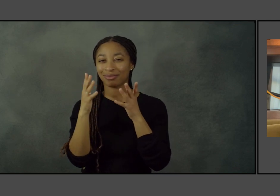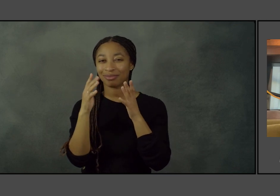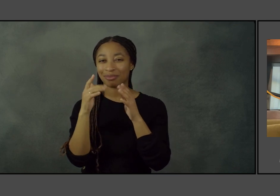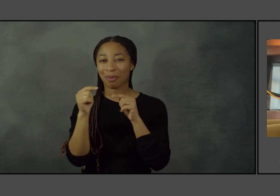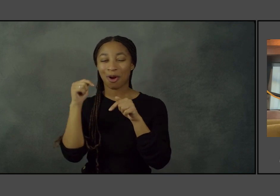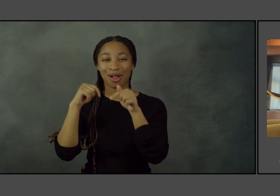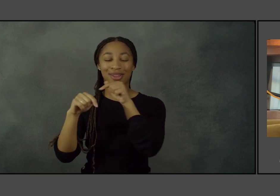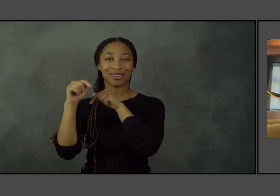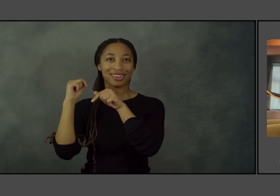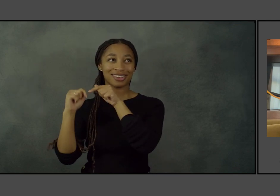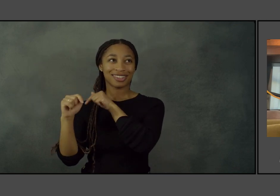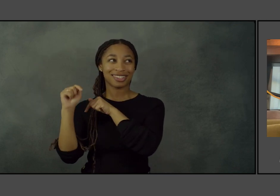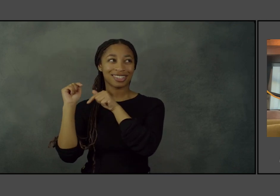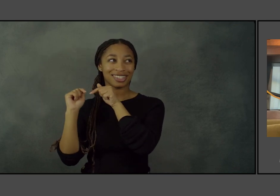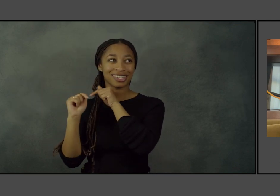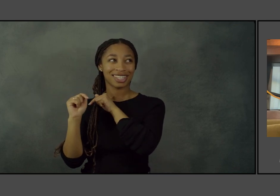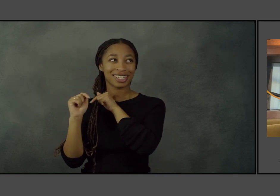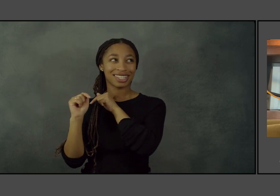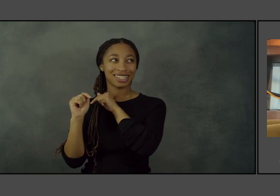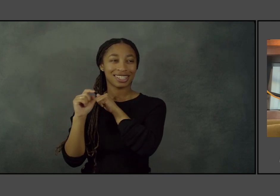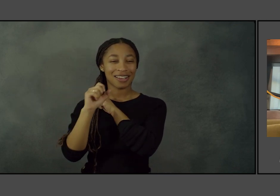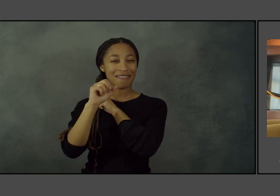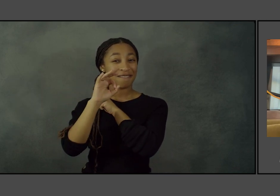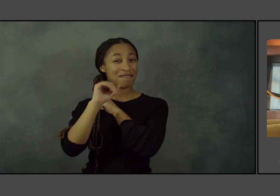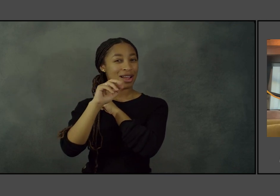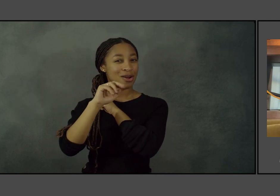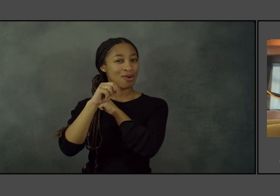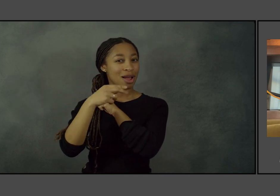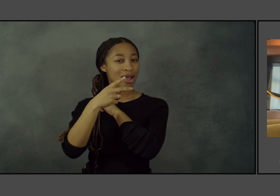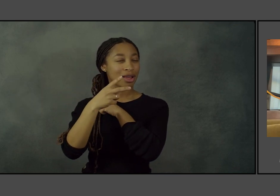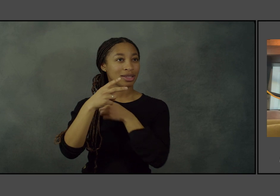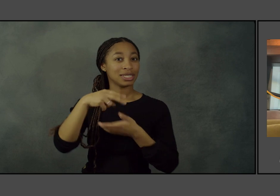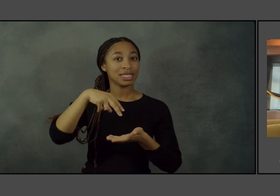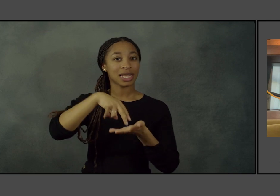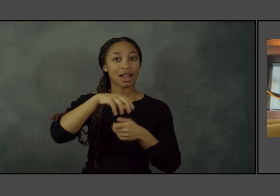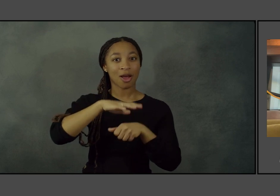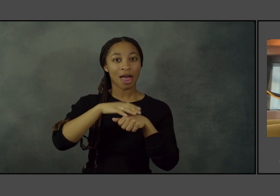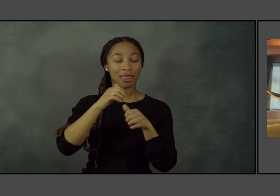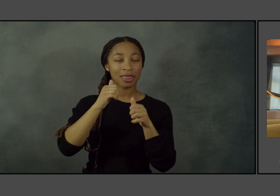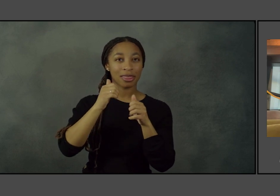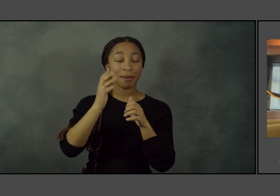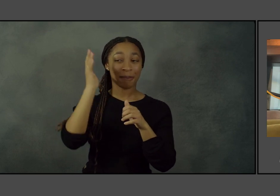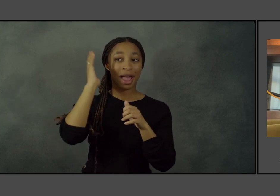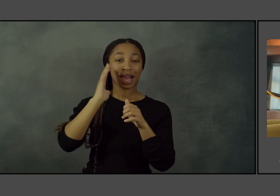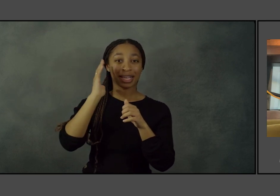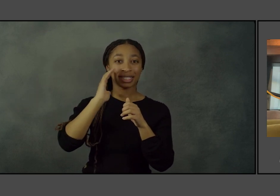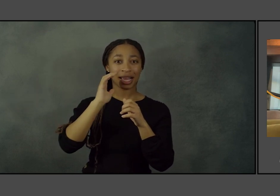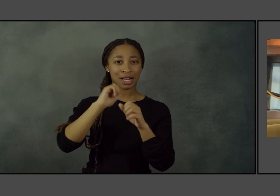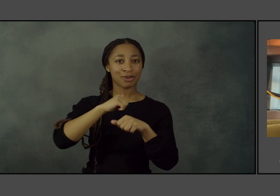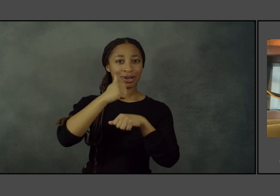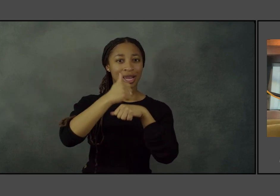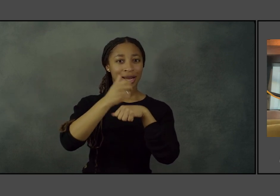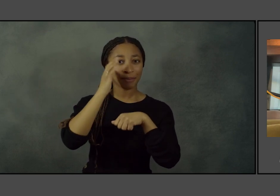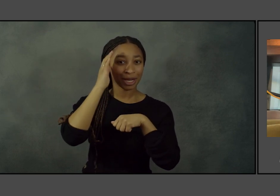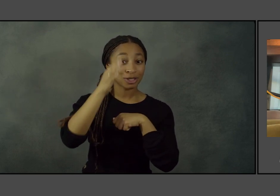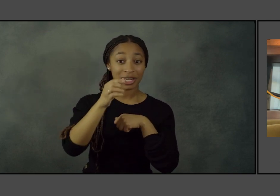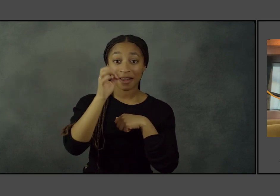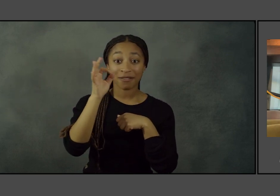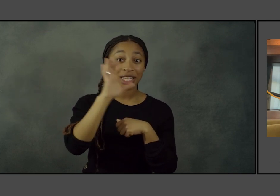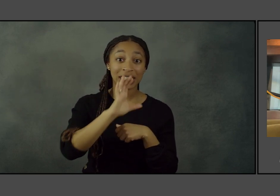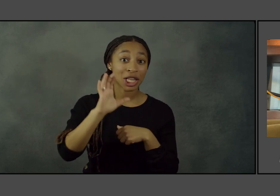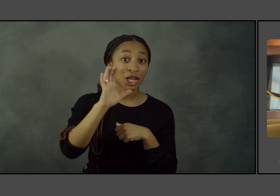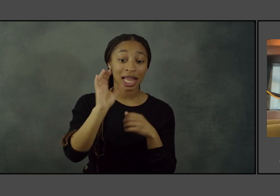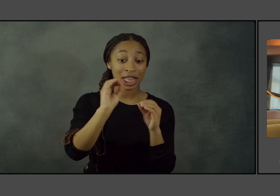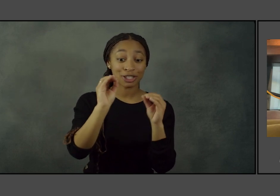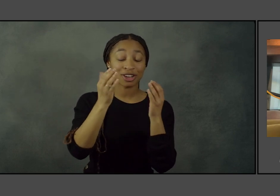Farah. You said stand on the past and create a future where there appears to be none. Yeah. I